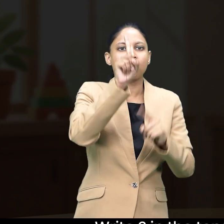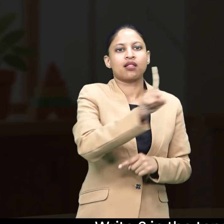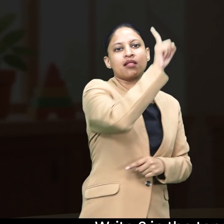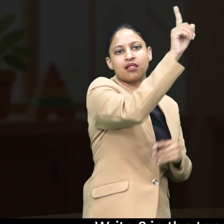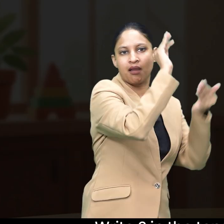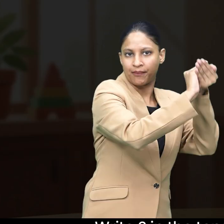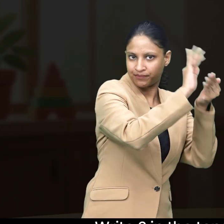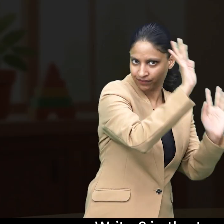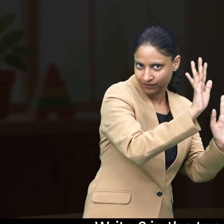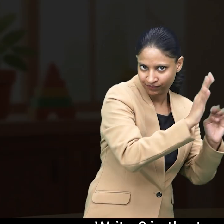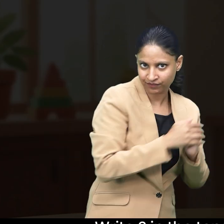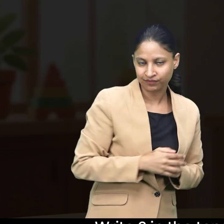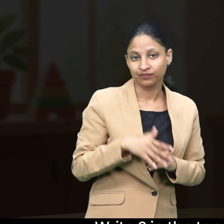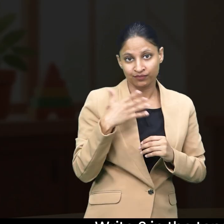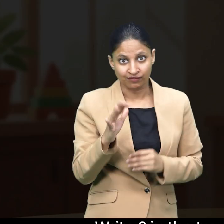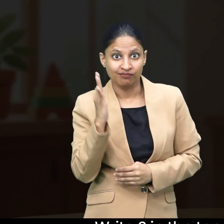hundreds.